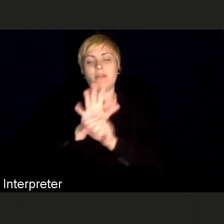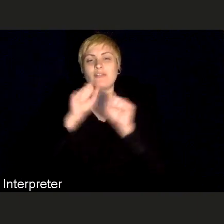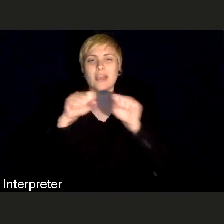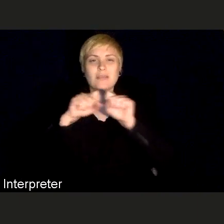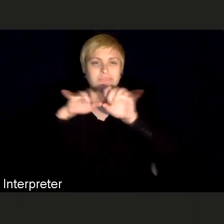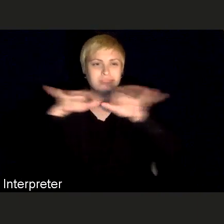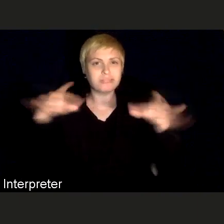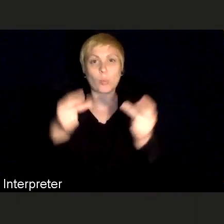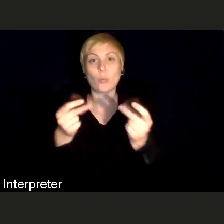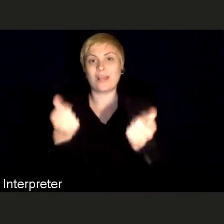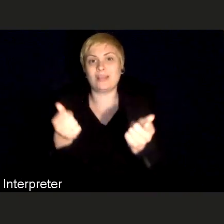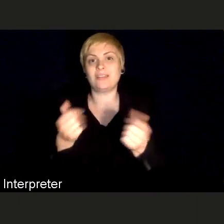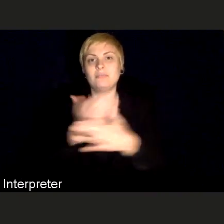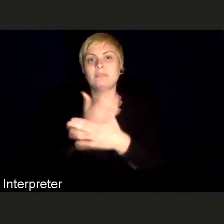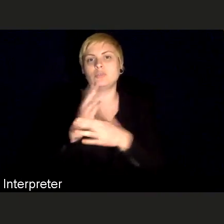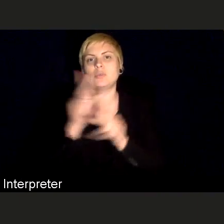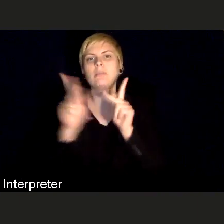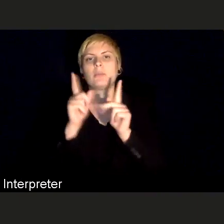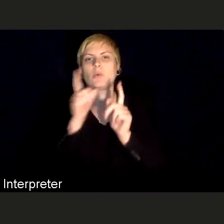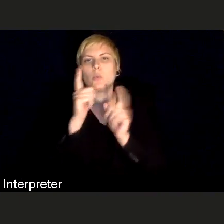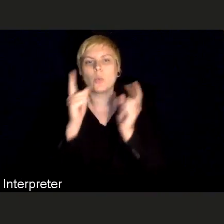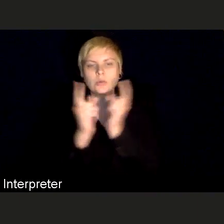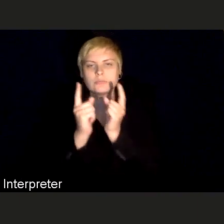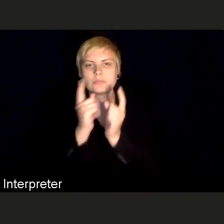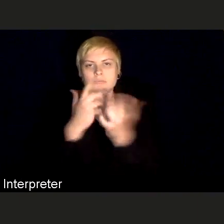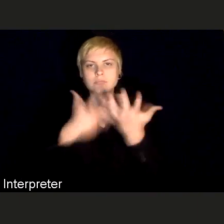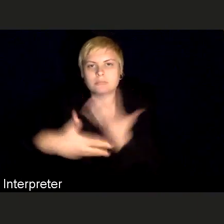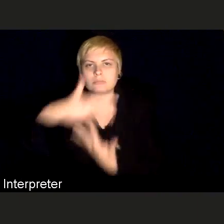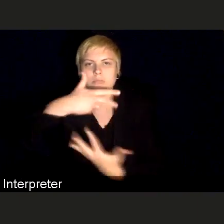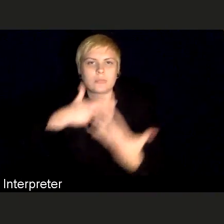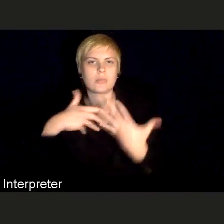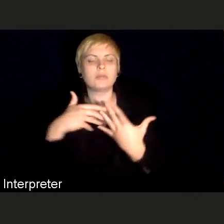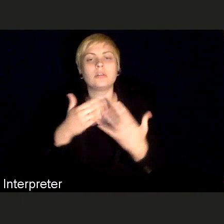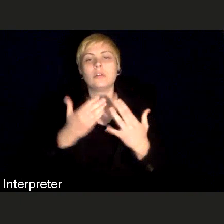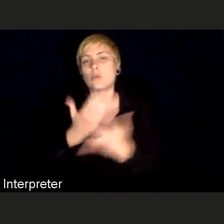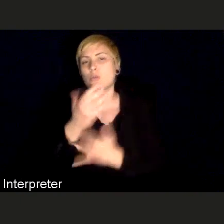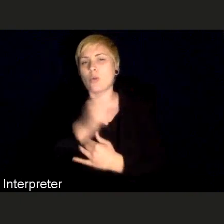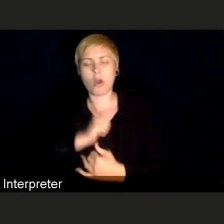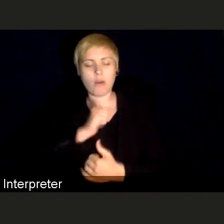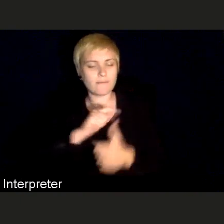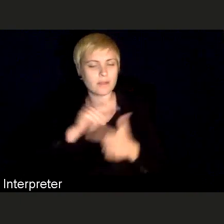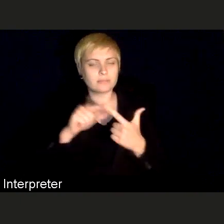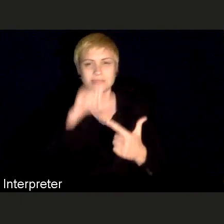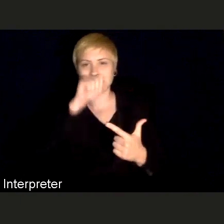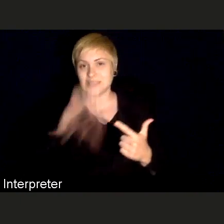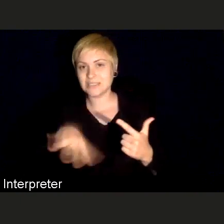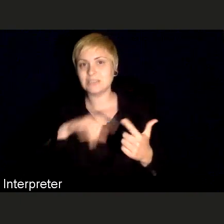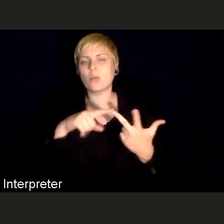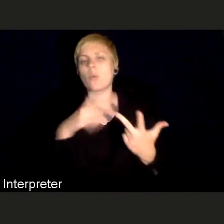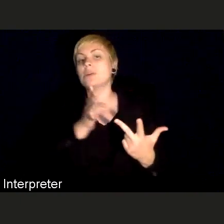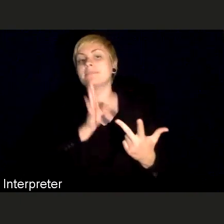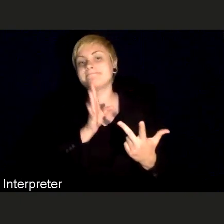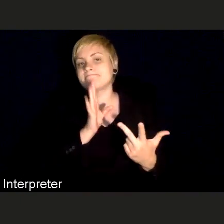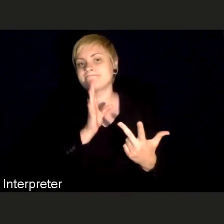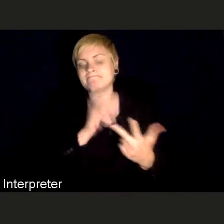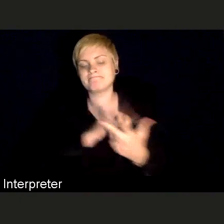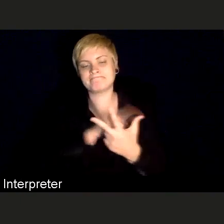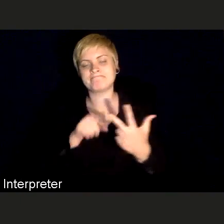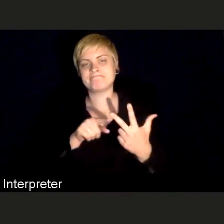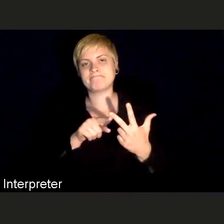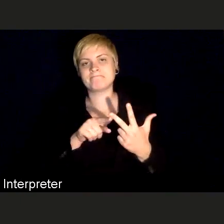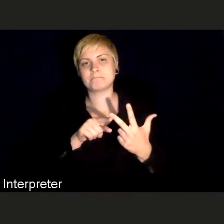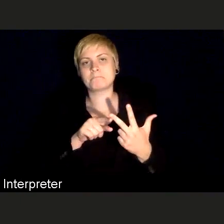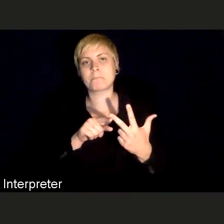close proximity. And again, that can be through coughing, sneezing, or just talking. So